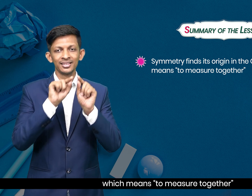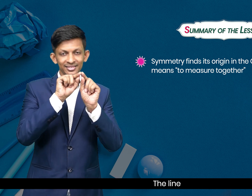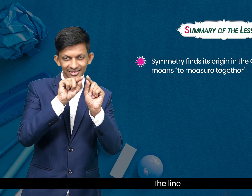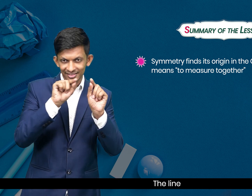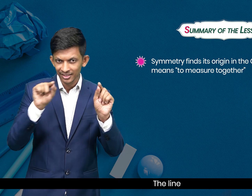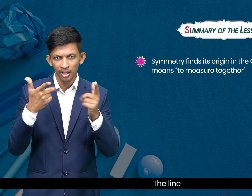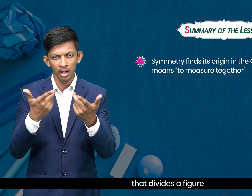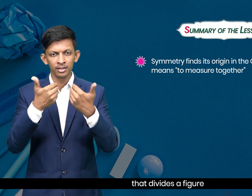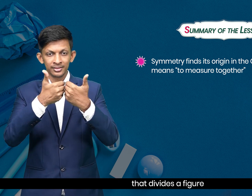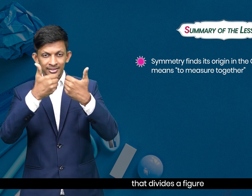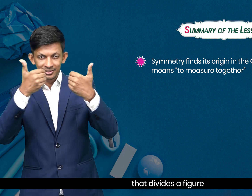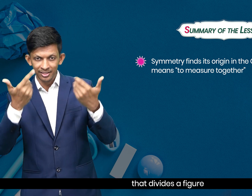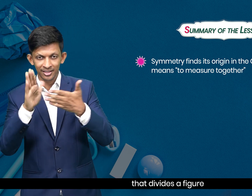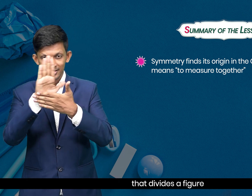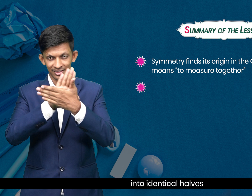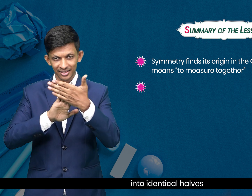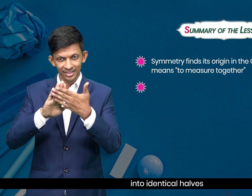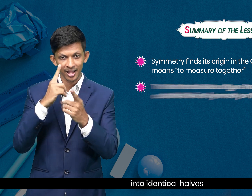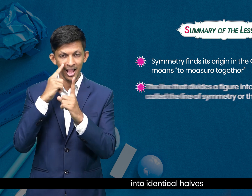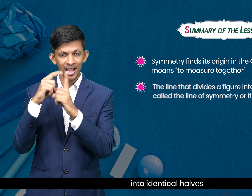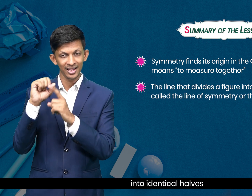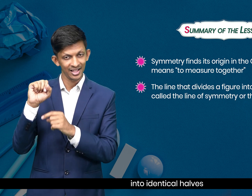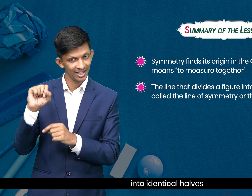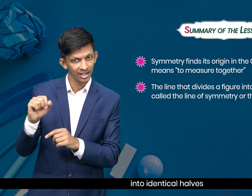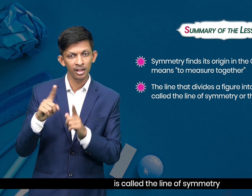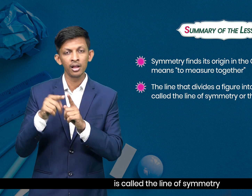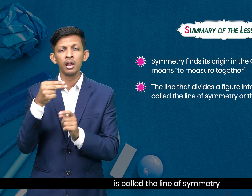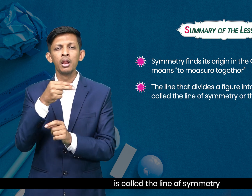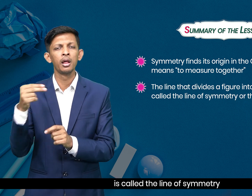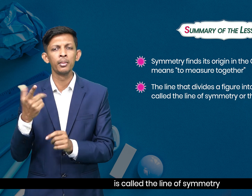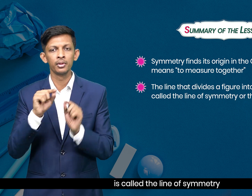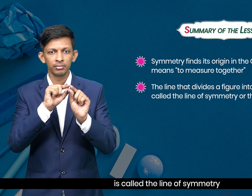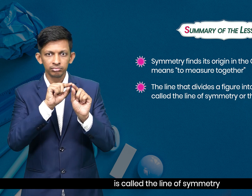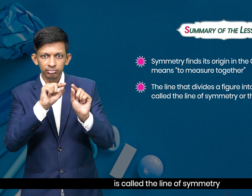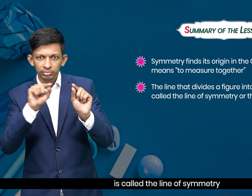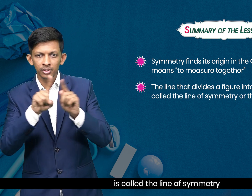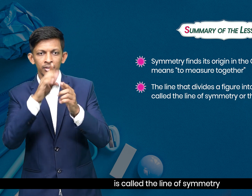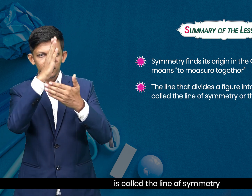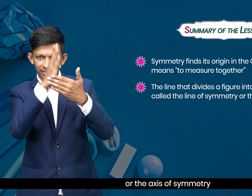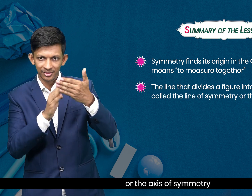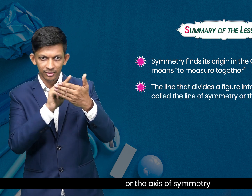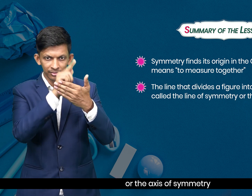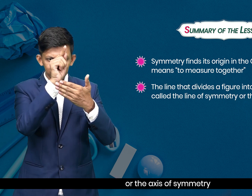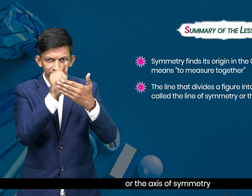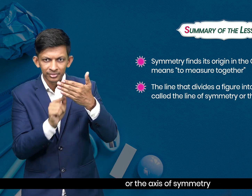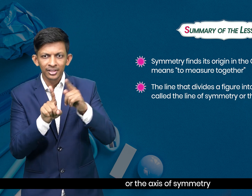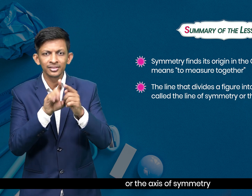The line that divides a figure into identical halves is called the line of symmetry or the axis of